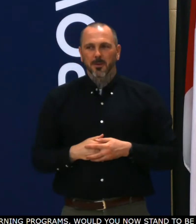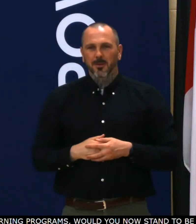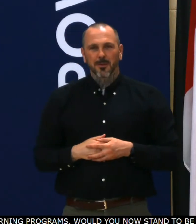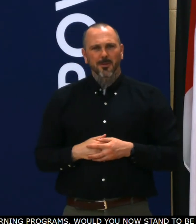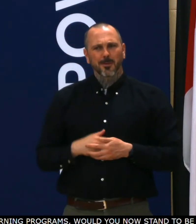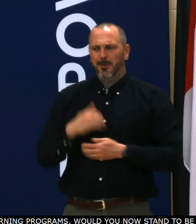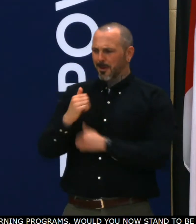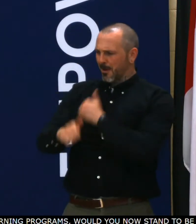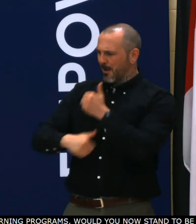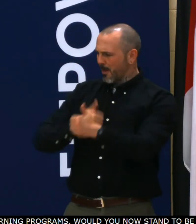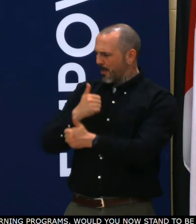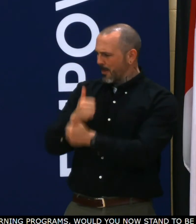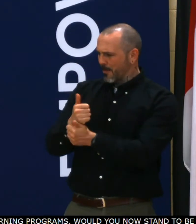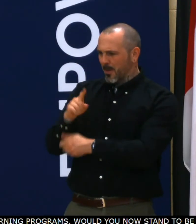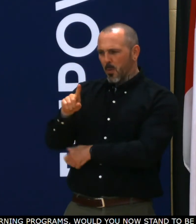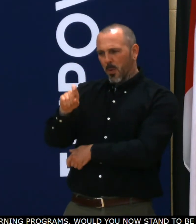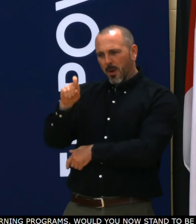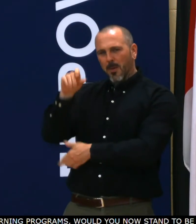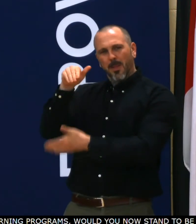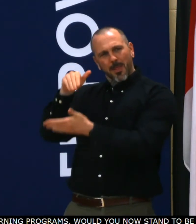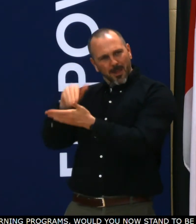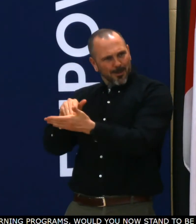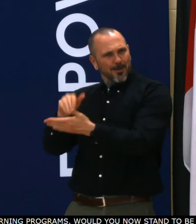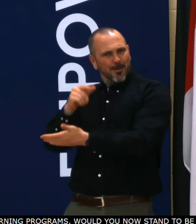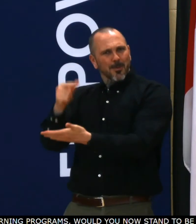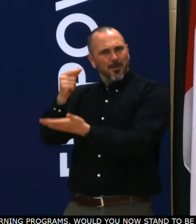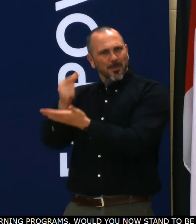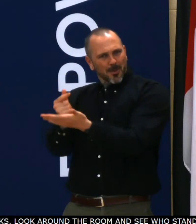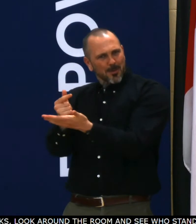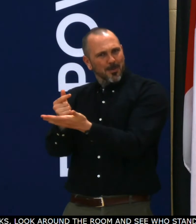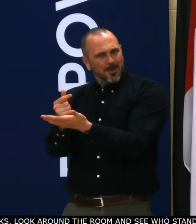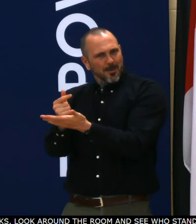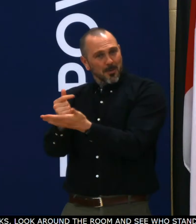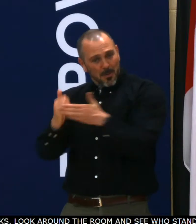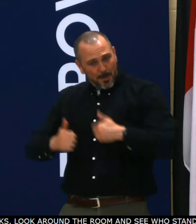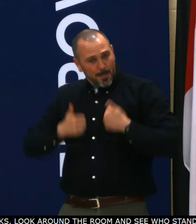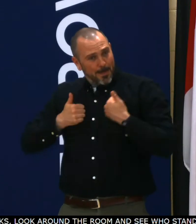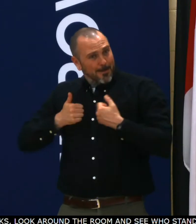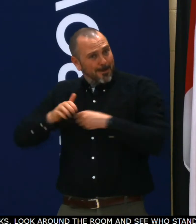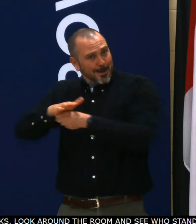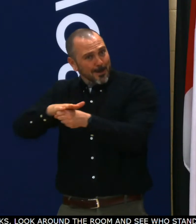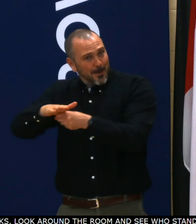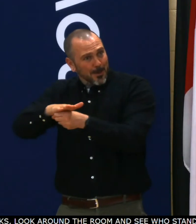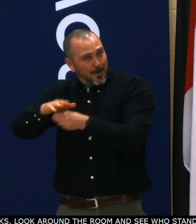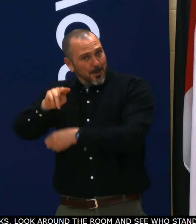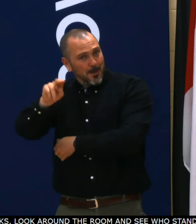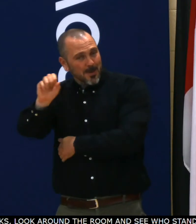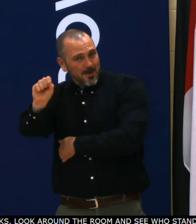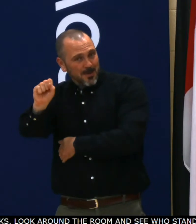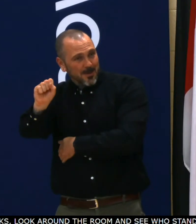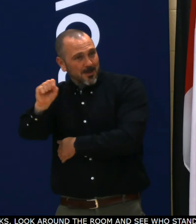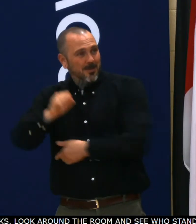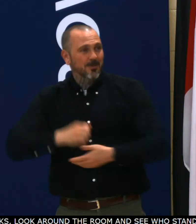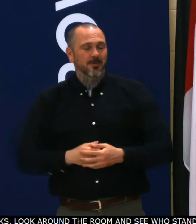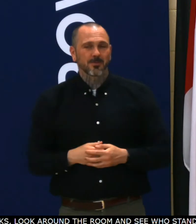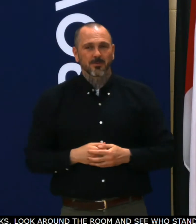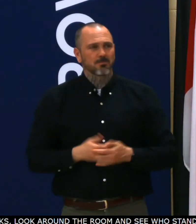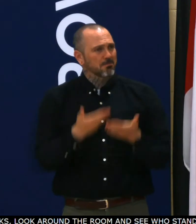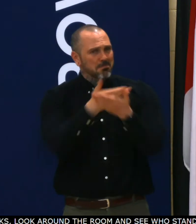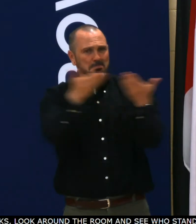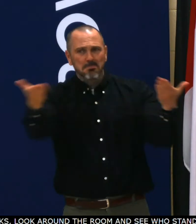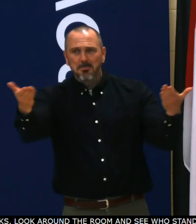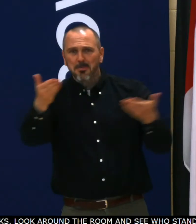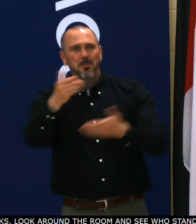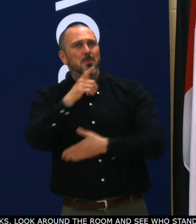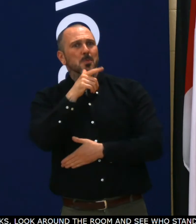over 100,000 NSCC alumni living in the province of Nova Scotia? So to each and every one of you, thank you